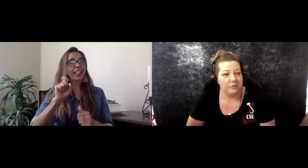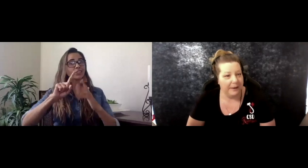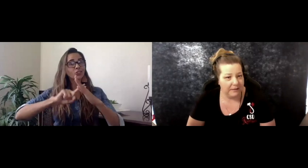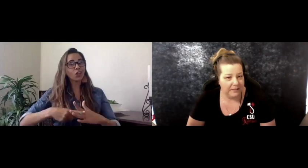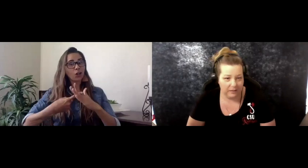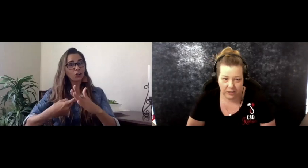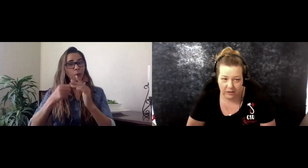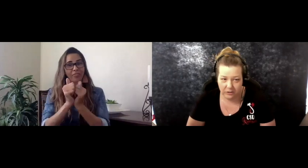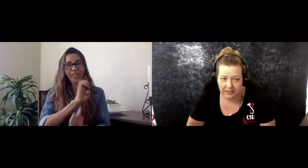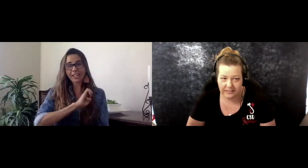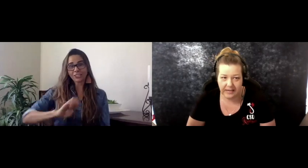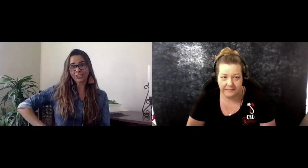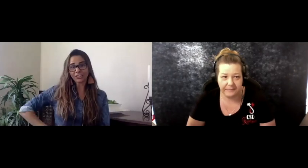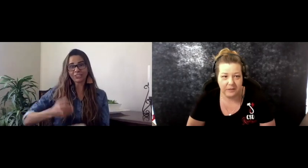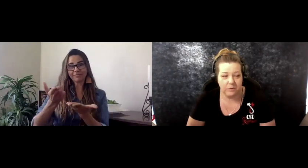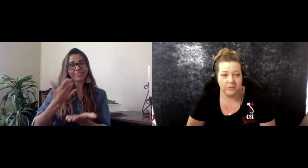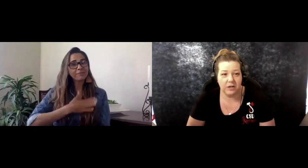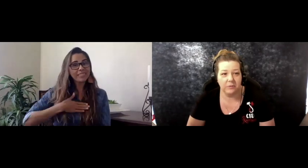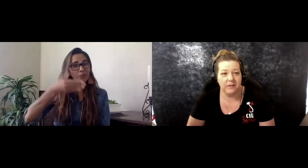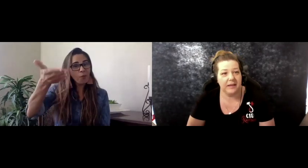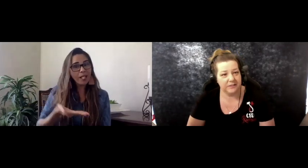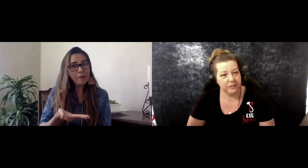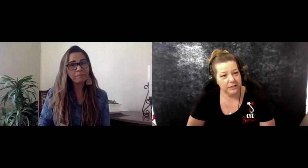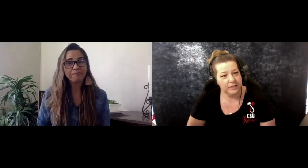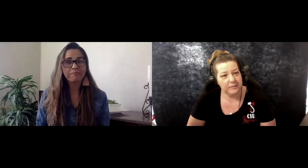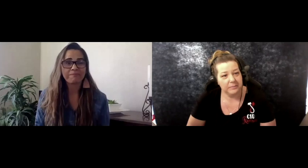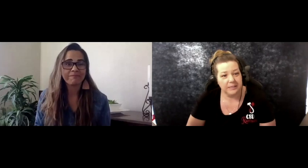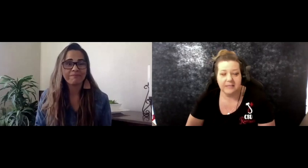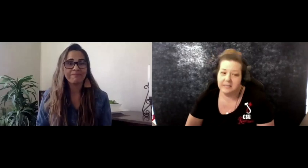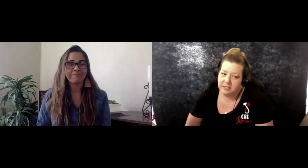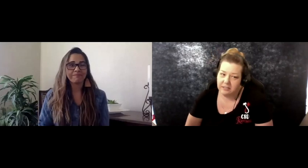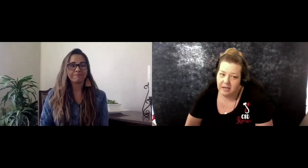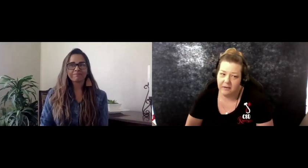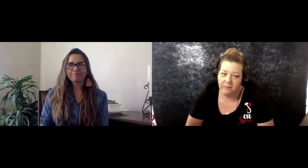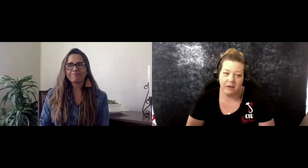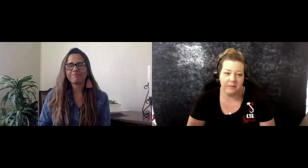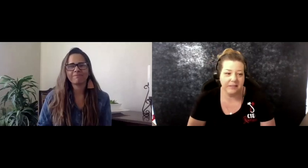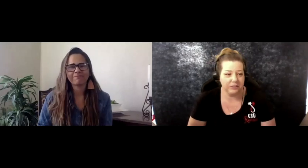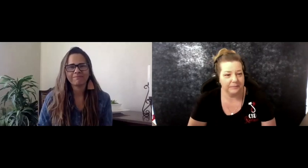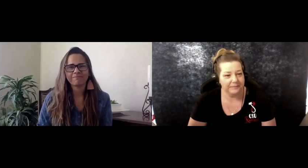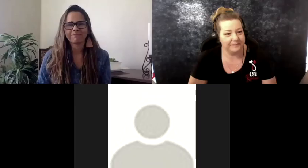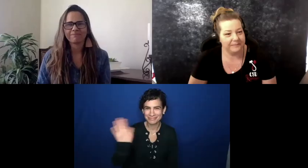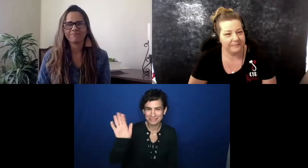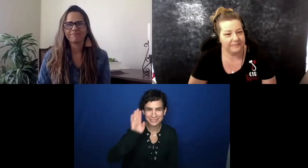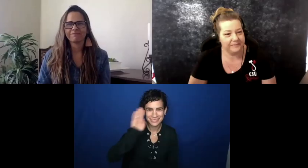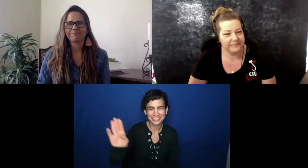group of parents are joining us today. We will start with Esther. Please welcome Esther.